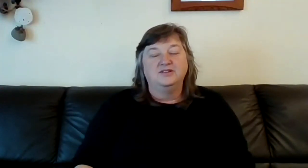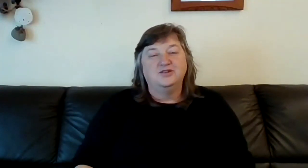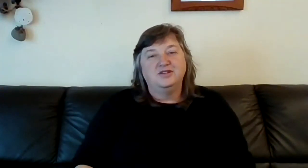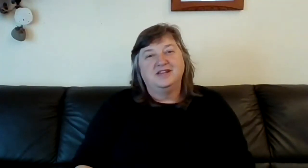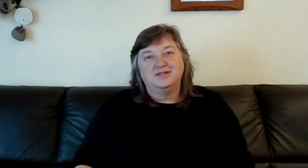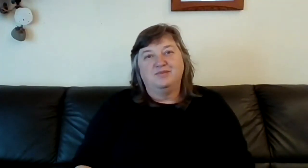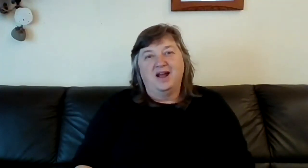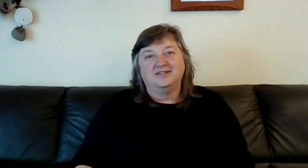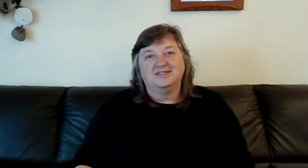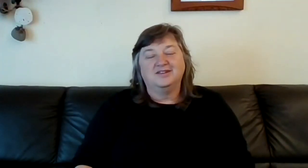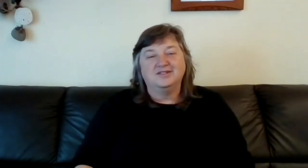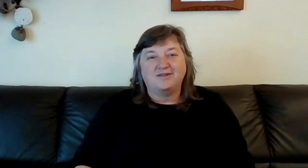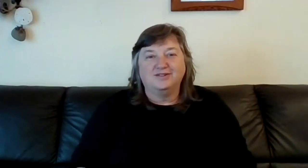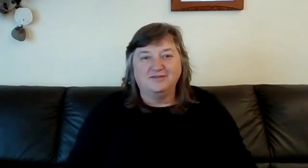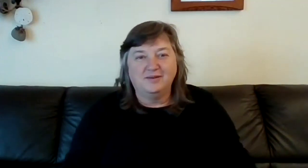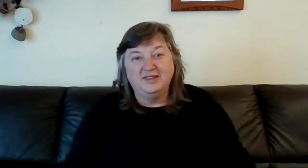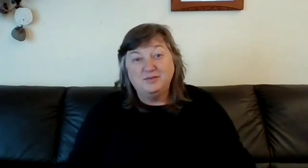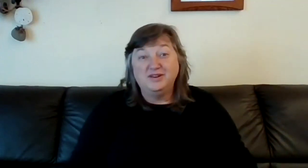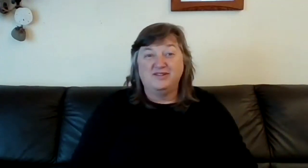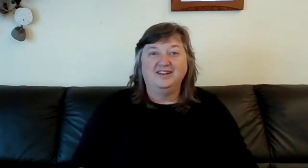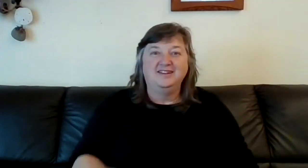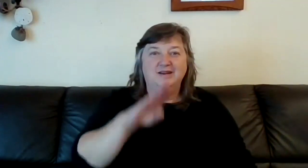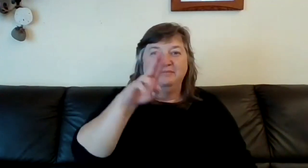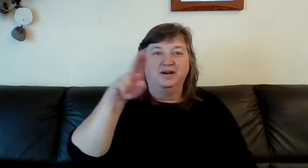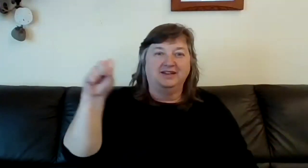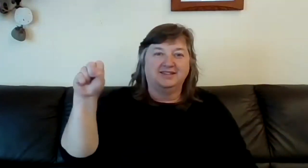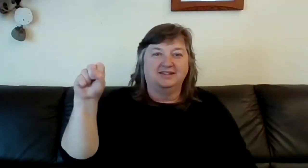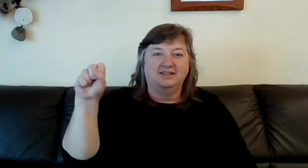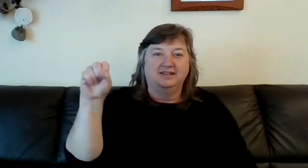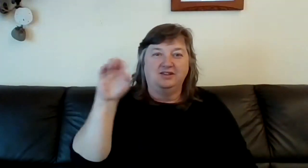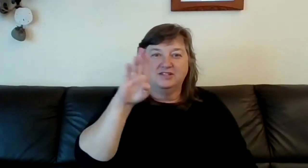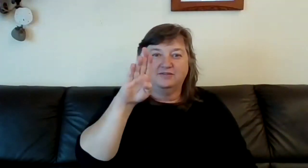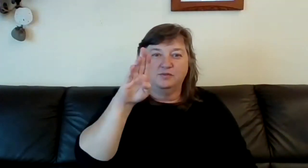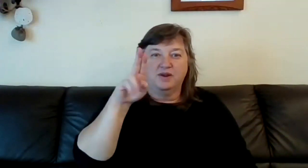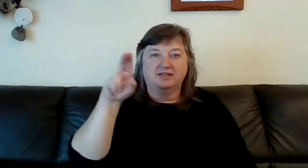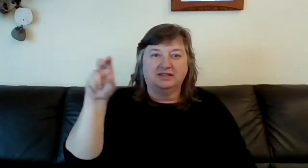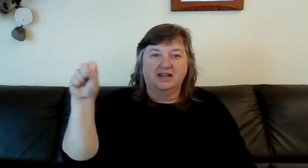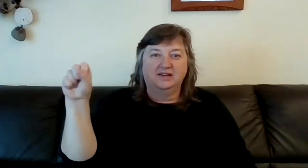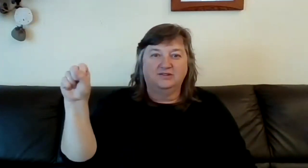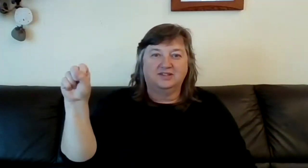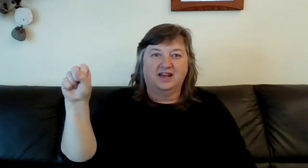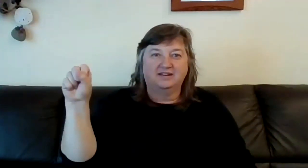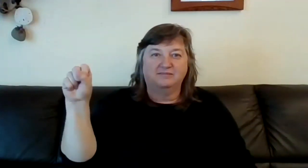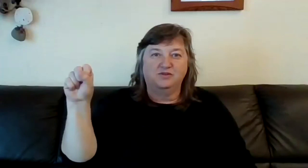So it takes some practice. There are several of them and they're pretty fun, but you just have to practice getting used to that